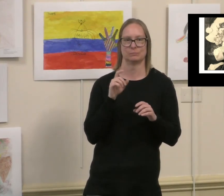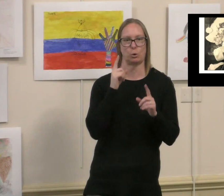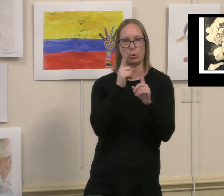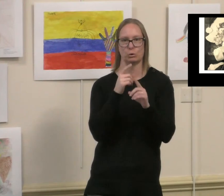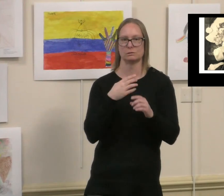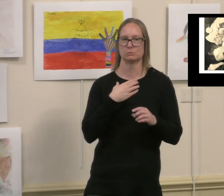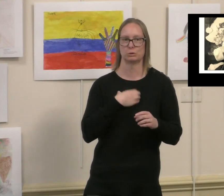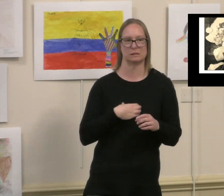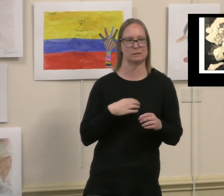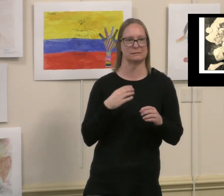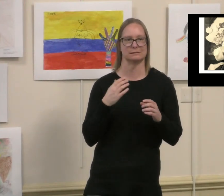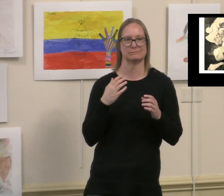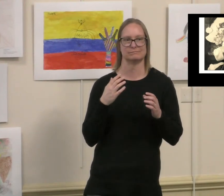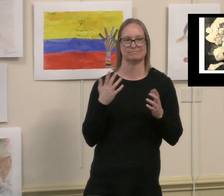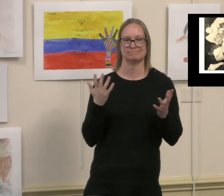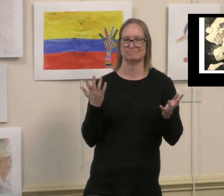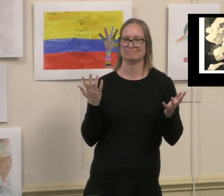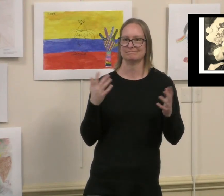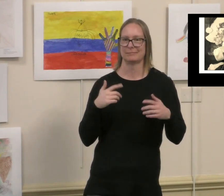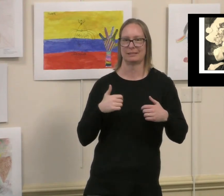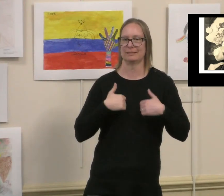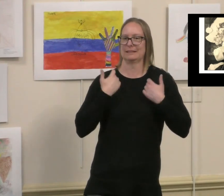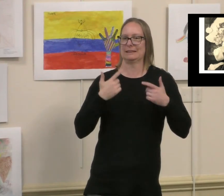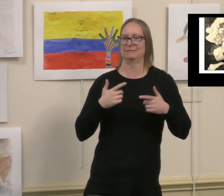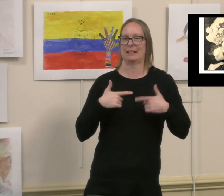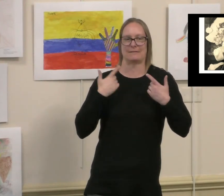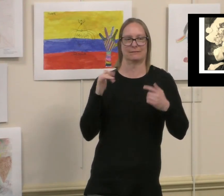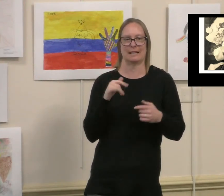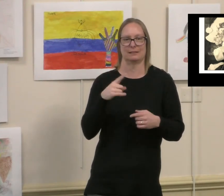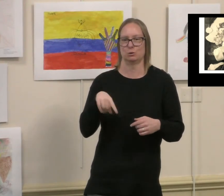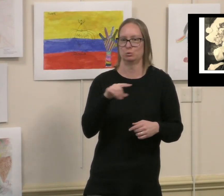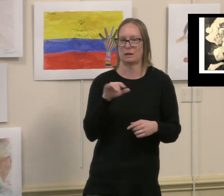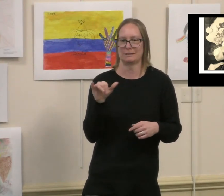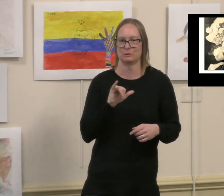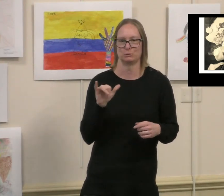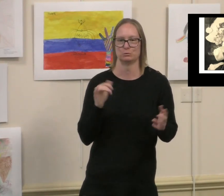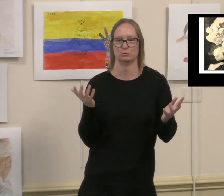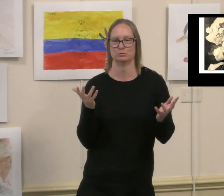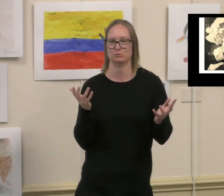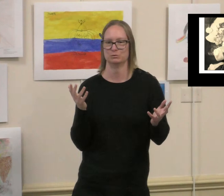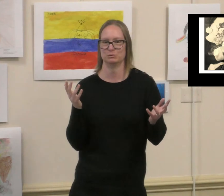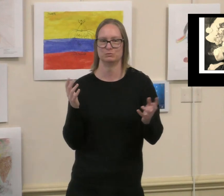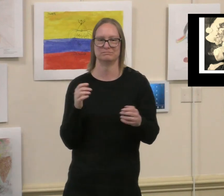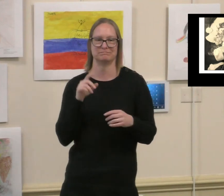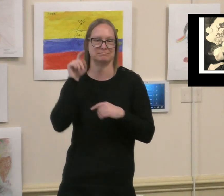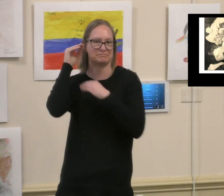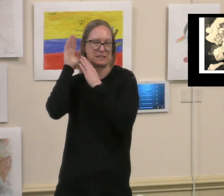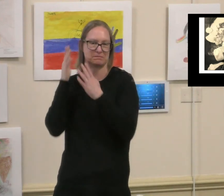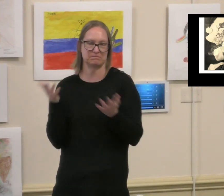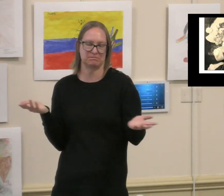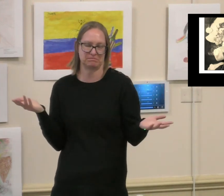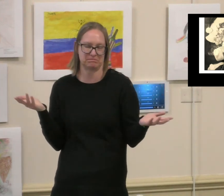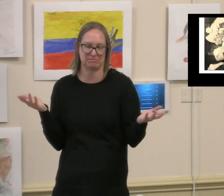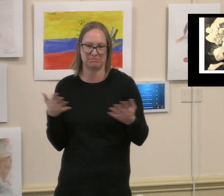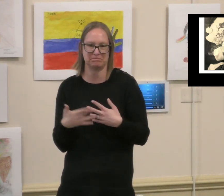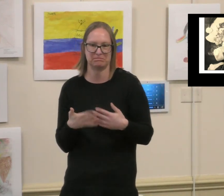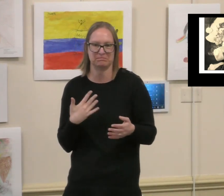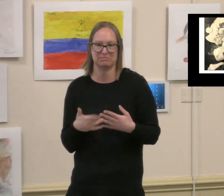all the same, we have the same goals and wishes and passions and the same lives that you all do, it really